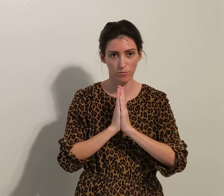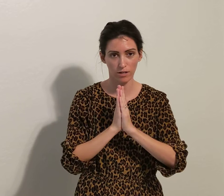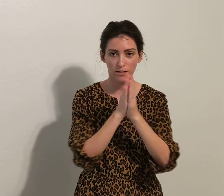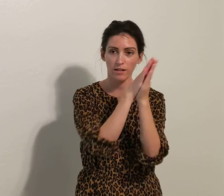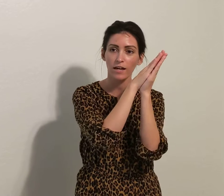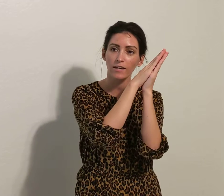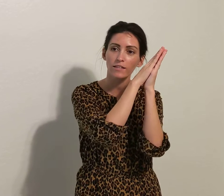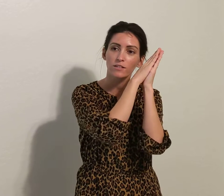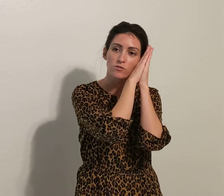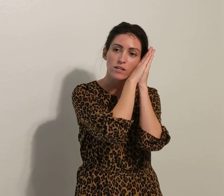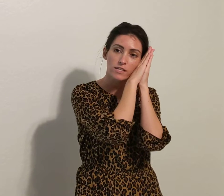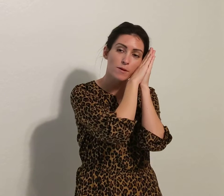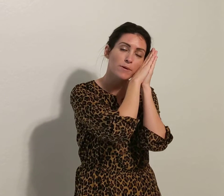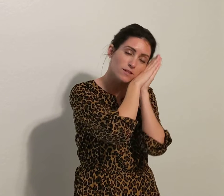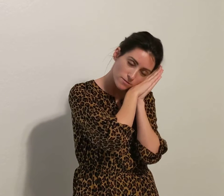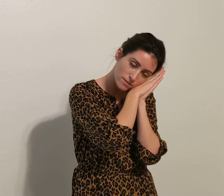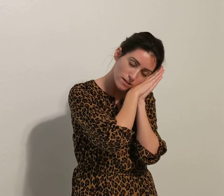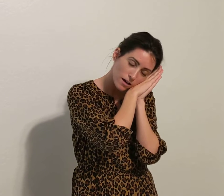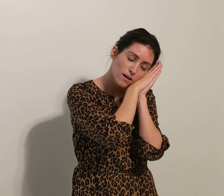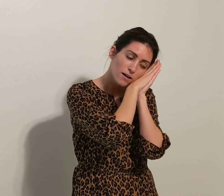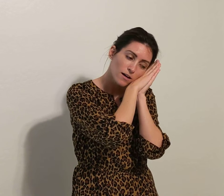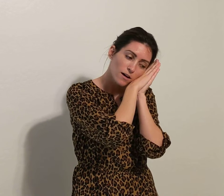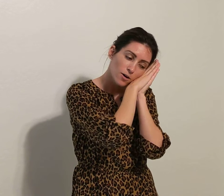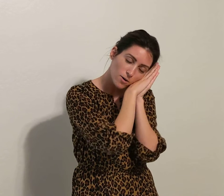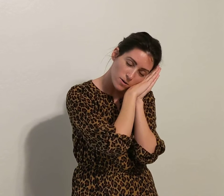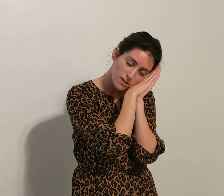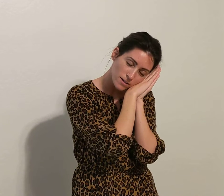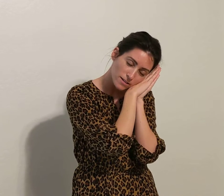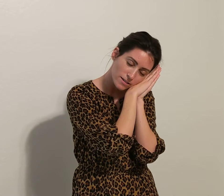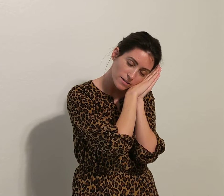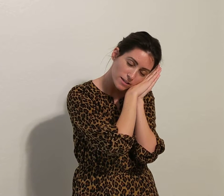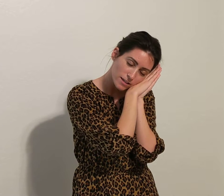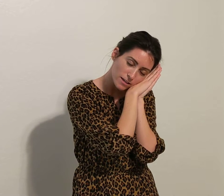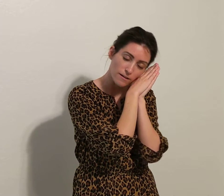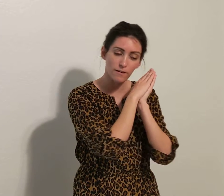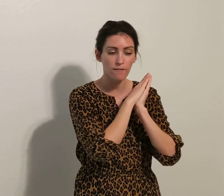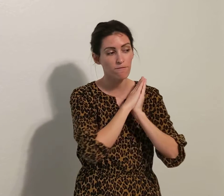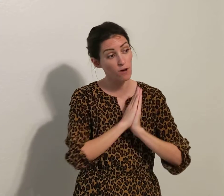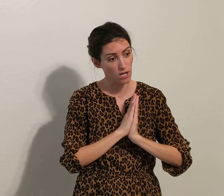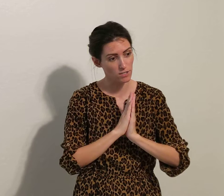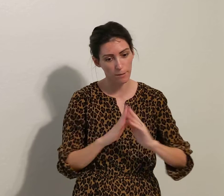praying, and then use it as my pillow. He fought